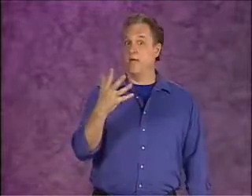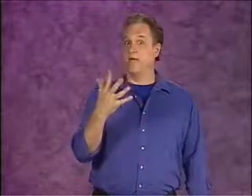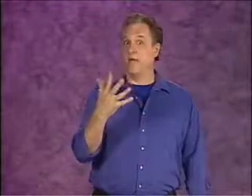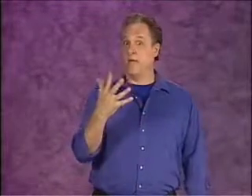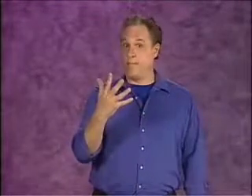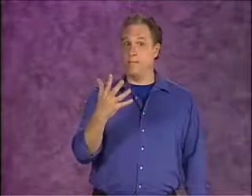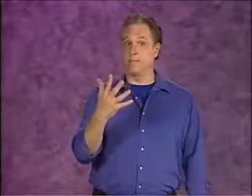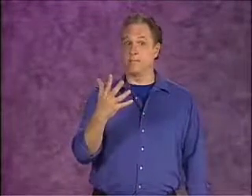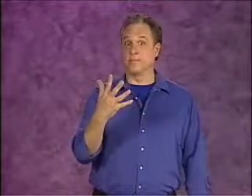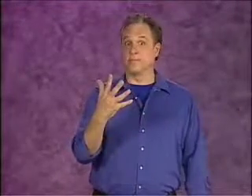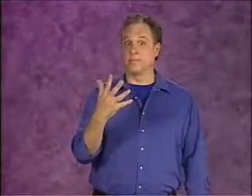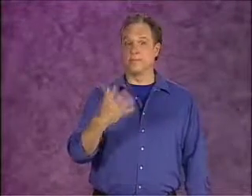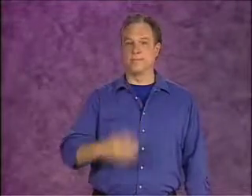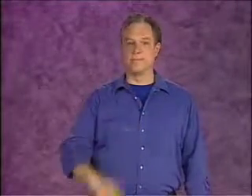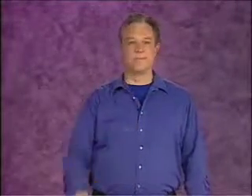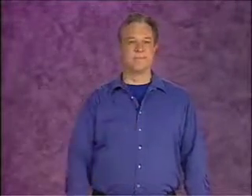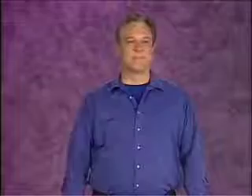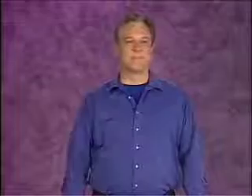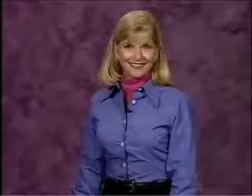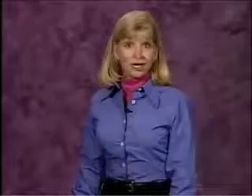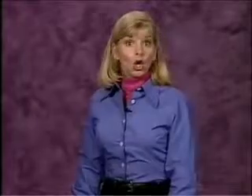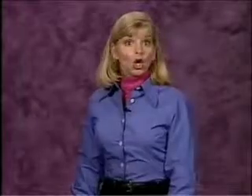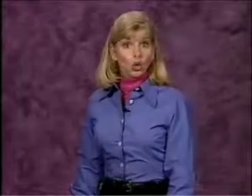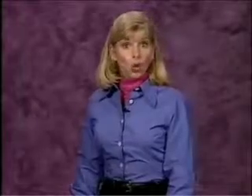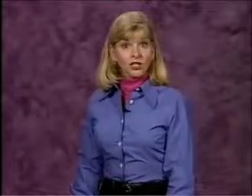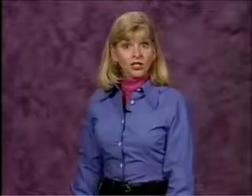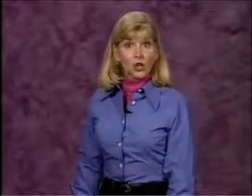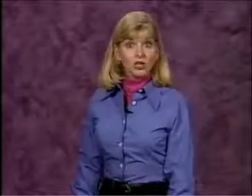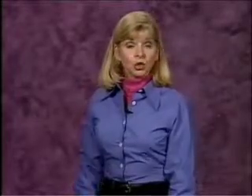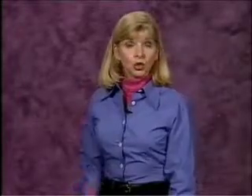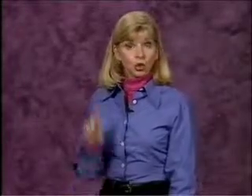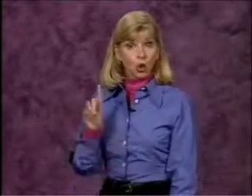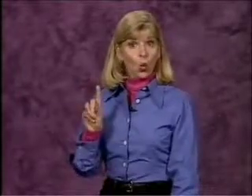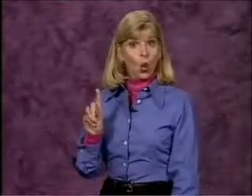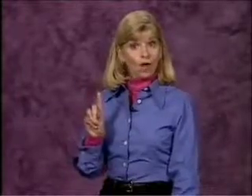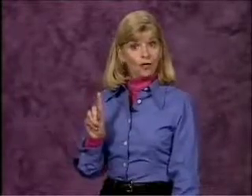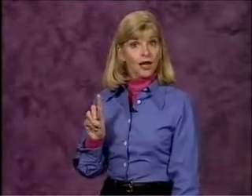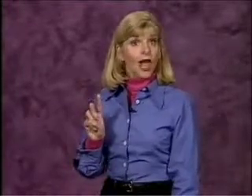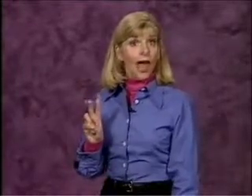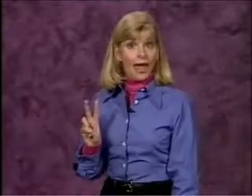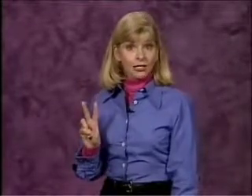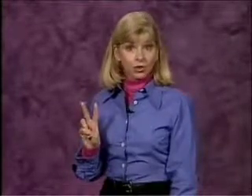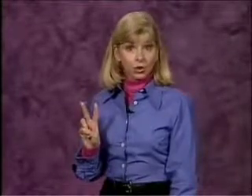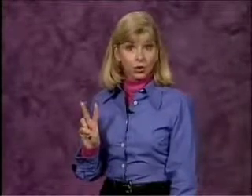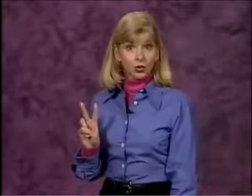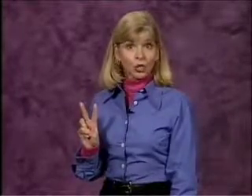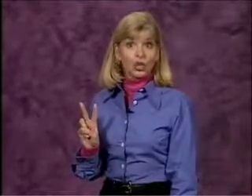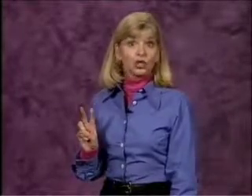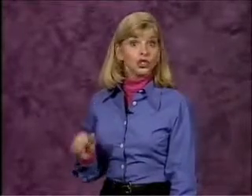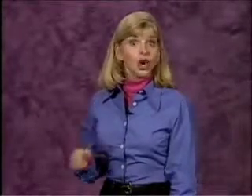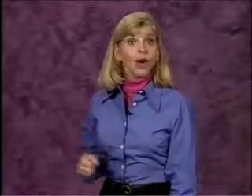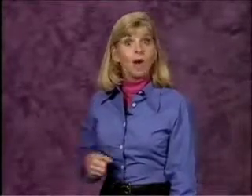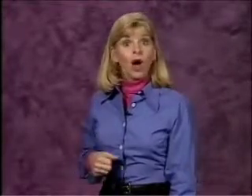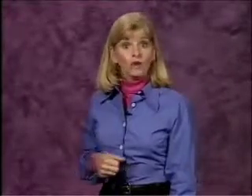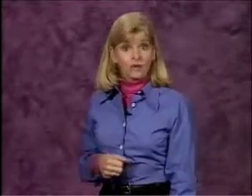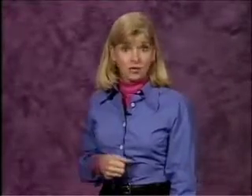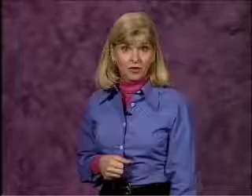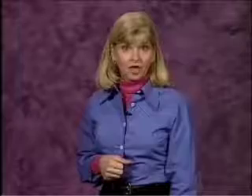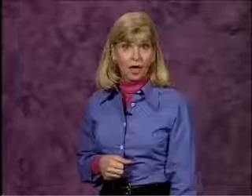Fifth Amendment. You want to also use 1 and 2 to show how often something